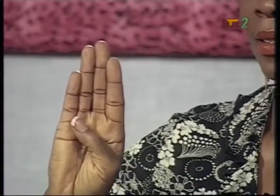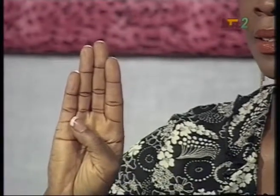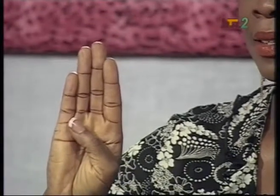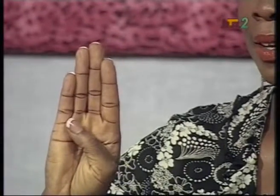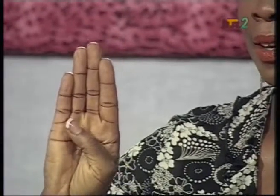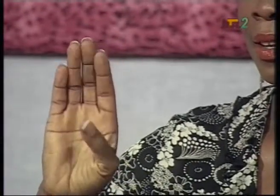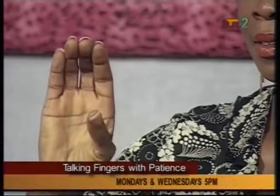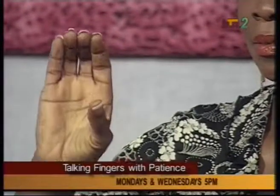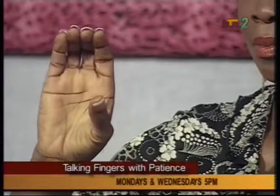C,